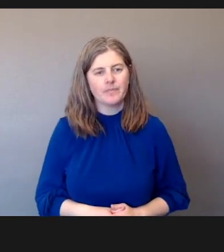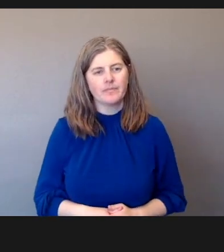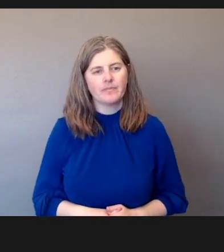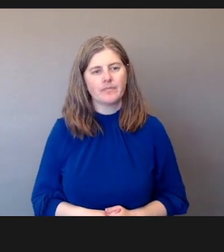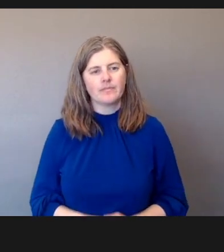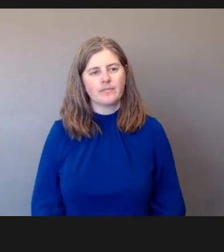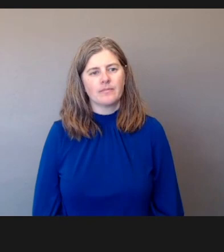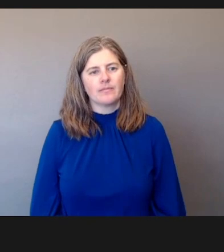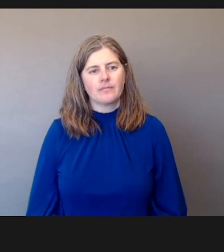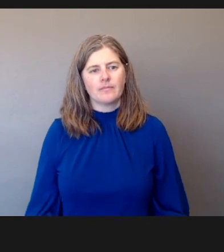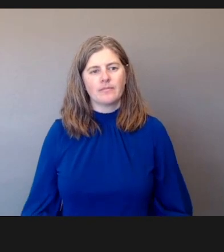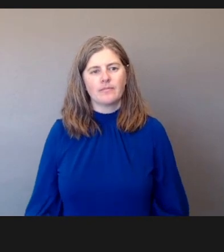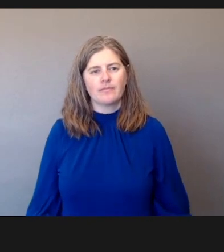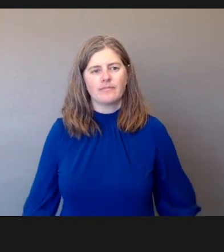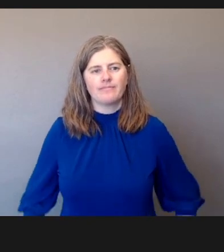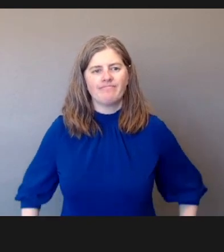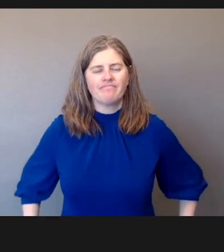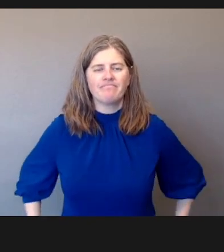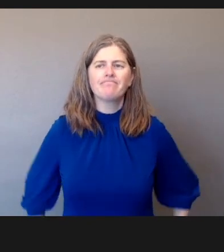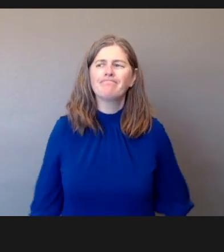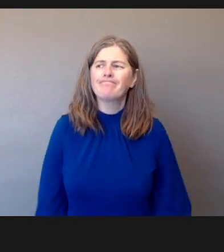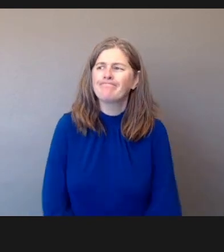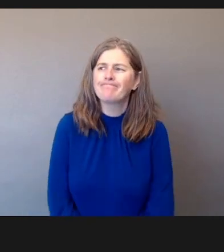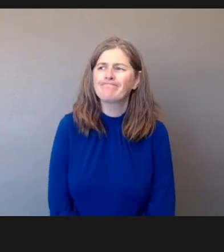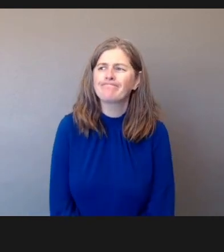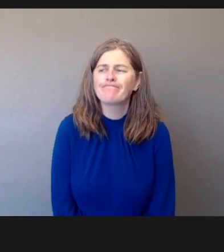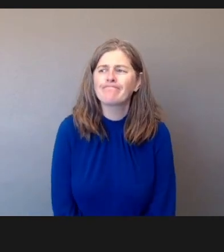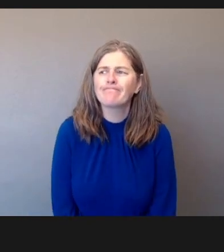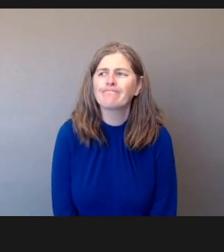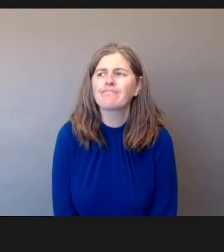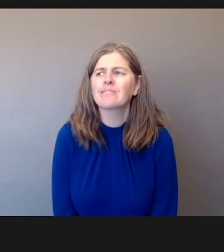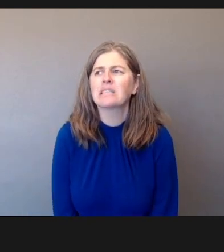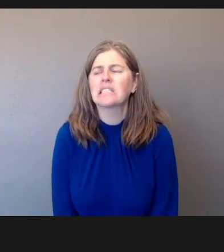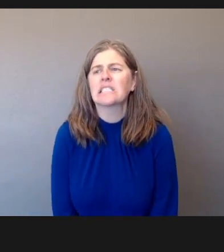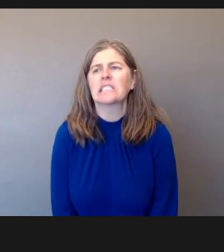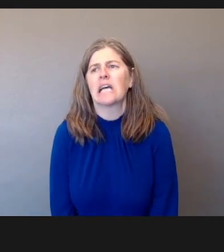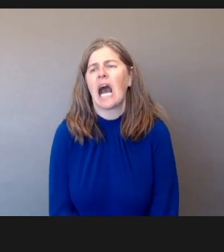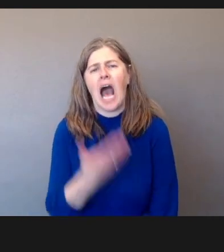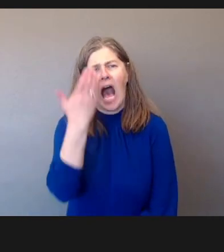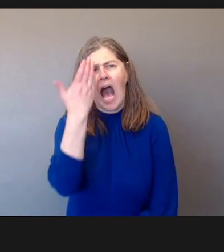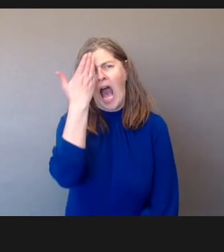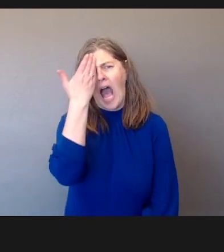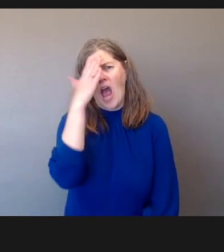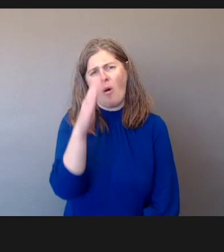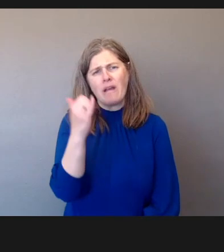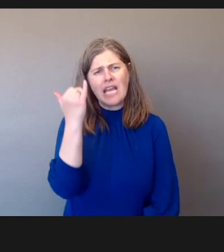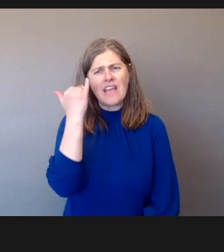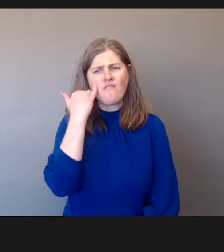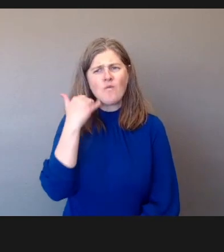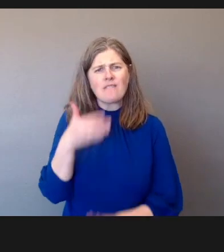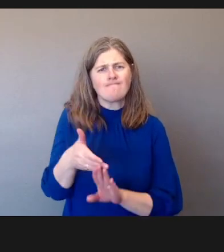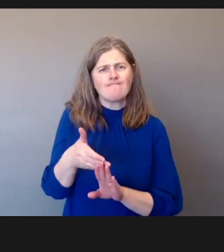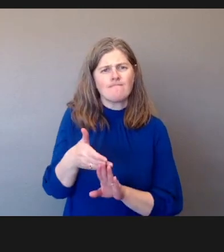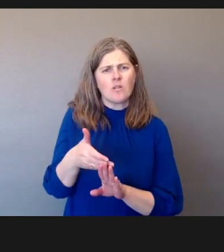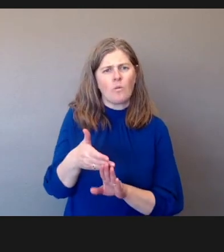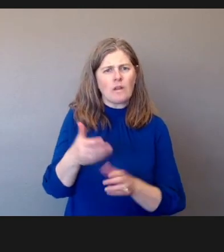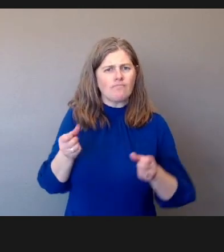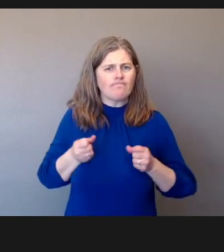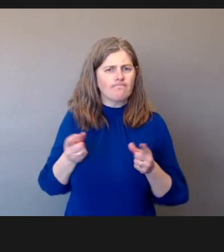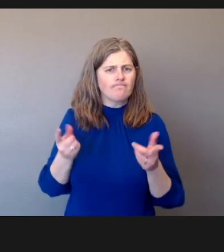Well, I don't know that we're predisposed to mandates. I